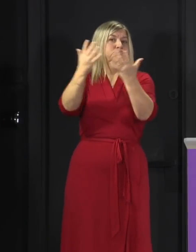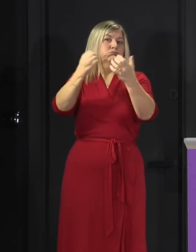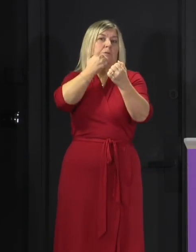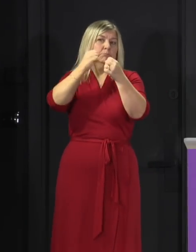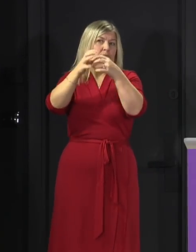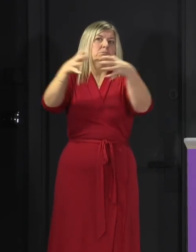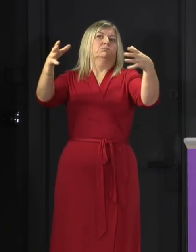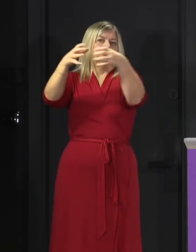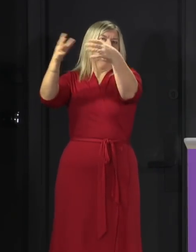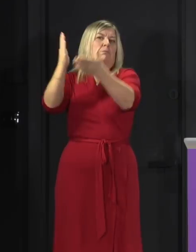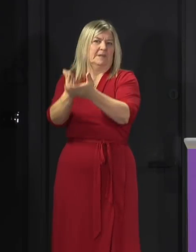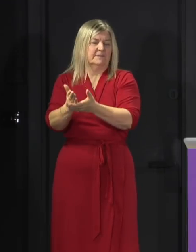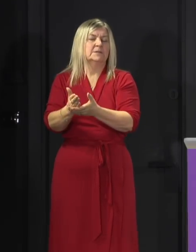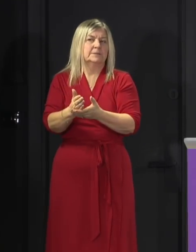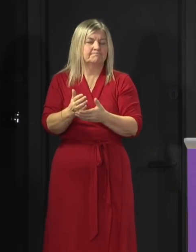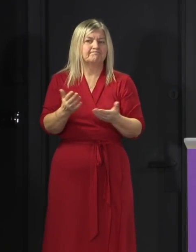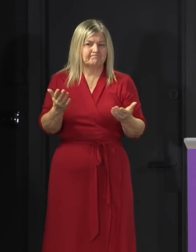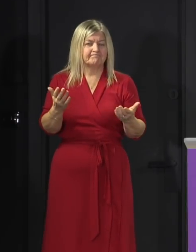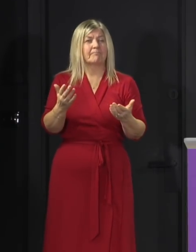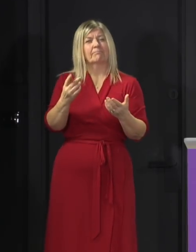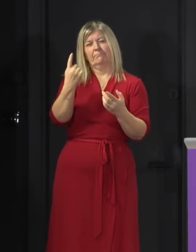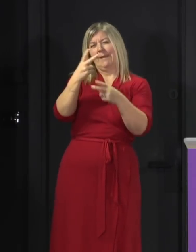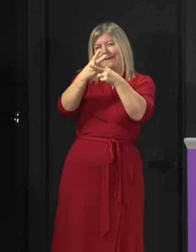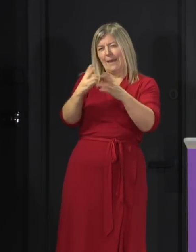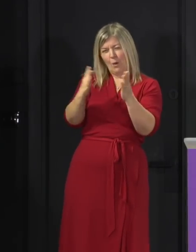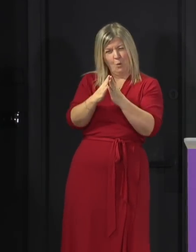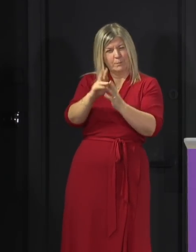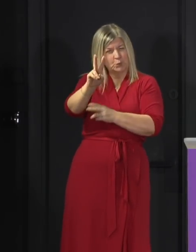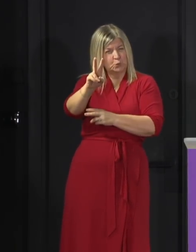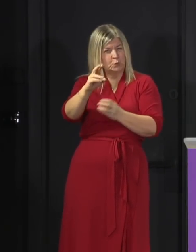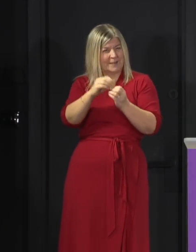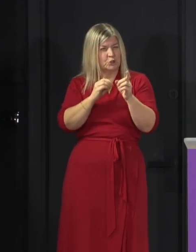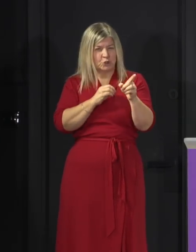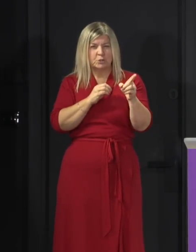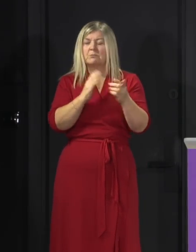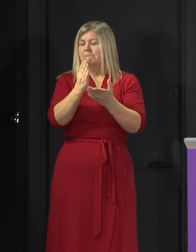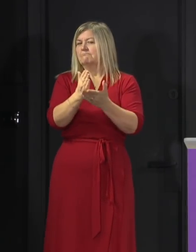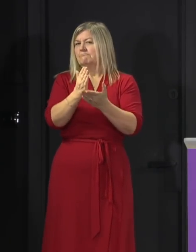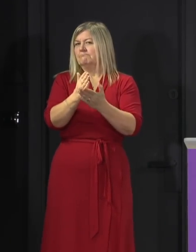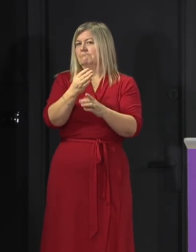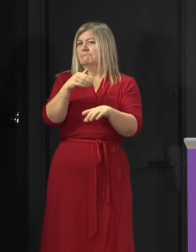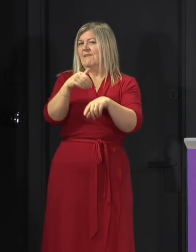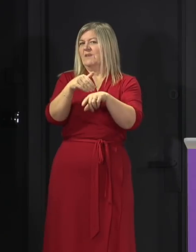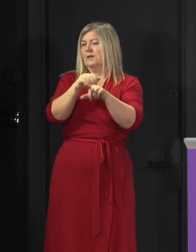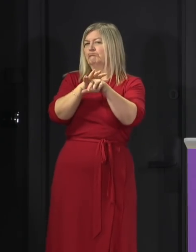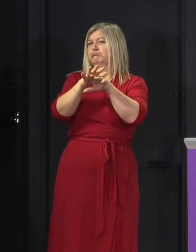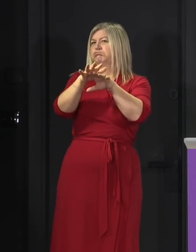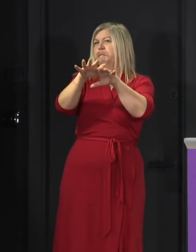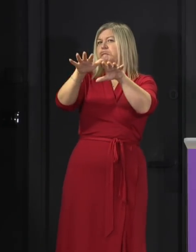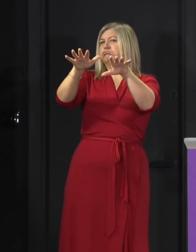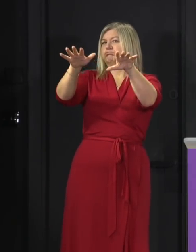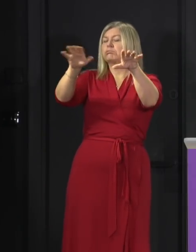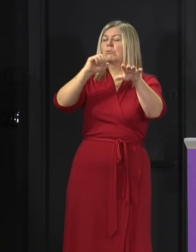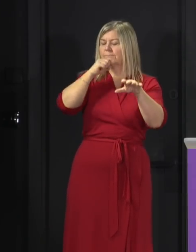real concern. The outbreaks in the care homes that you mentioned will be having an impact on that, but certainly I